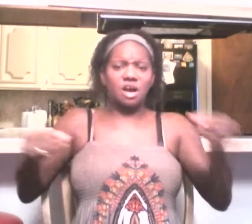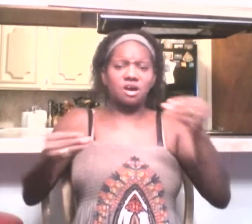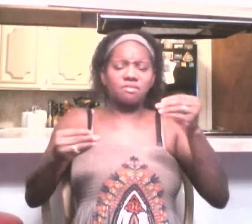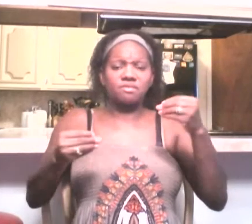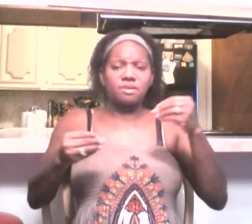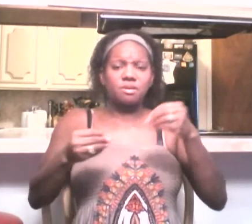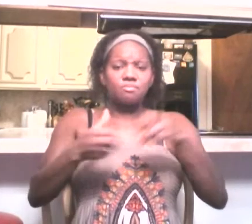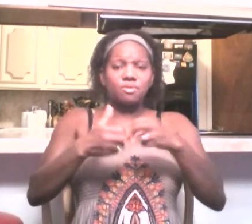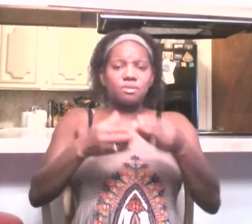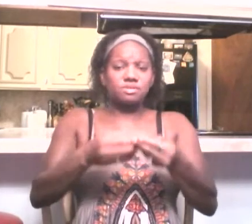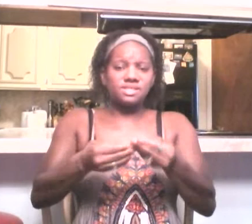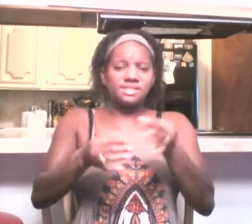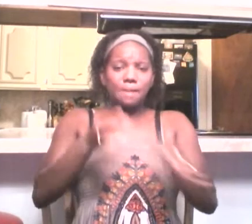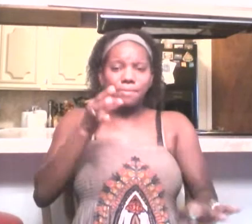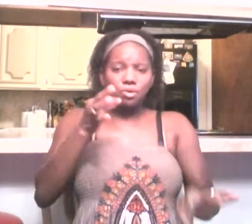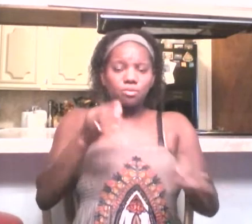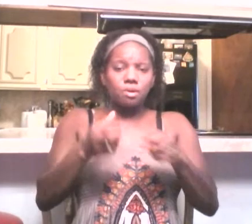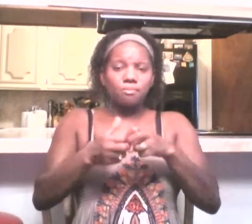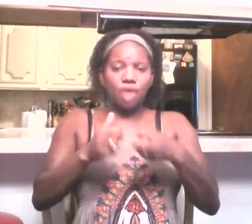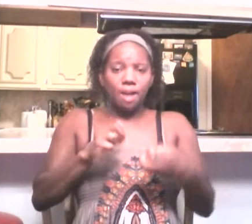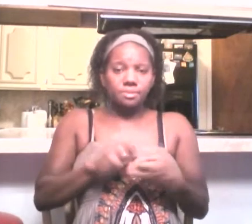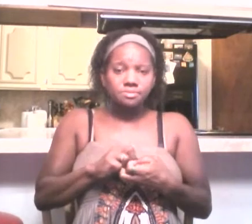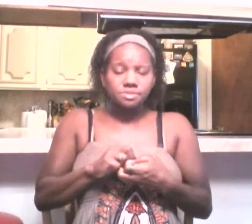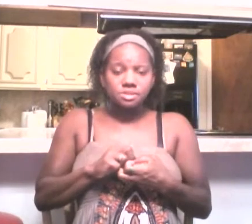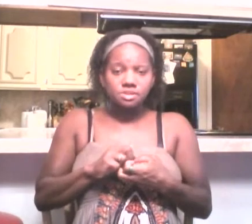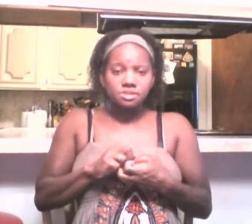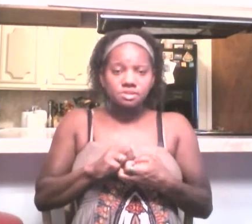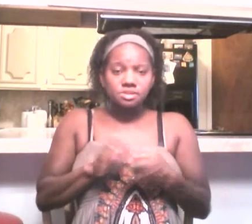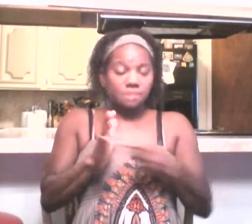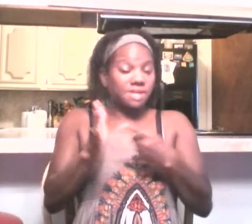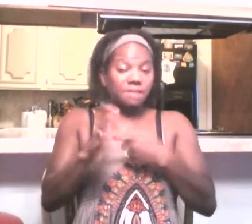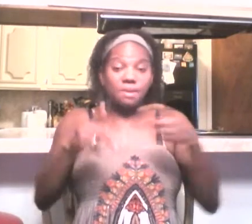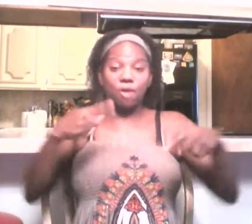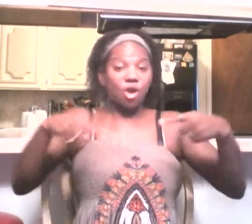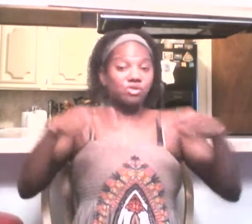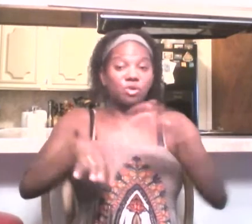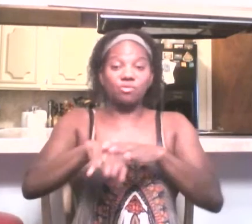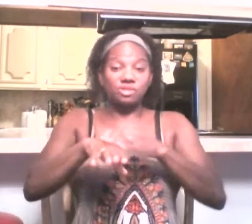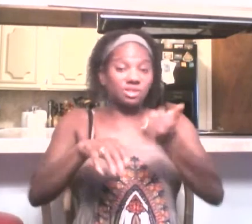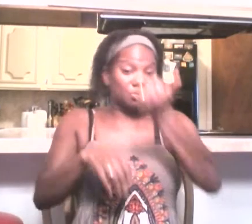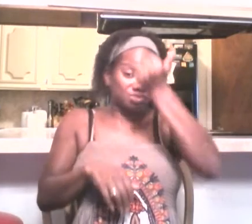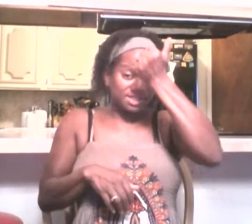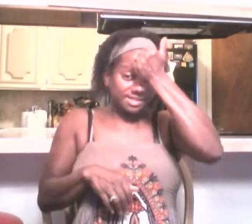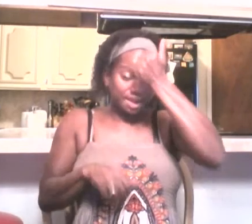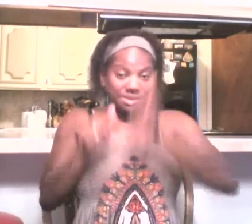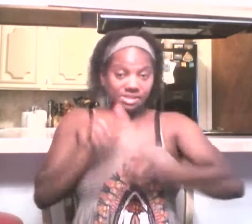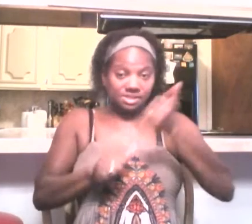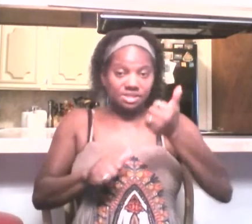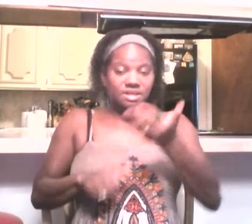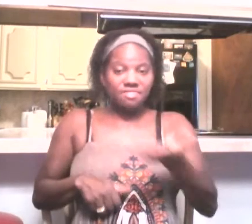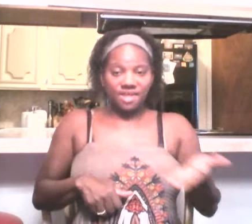solve simple problems? Sometimes people arguing over some of those dumbest